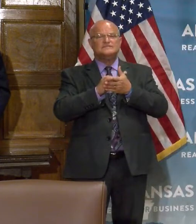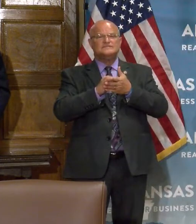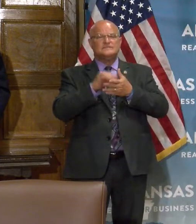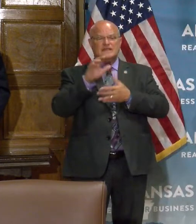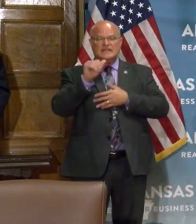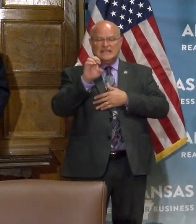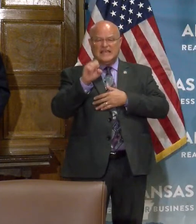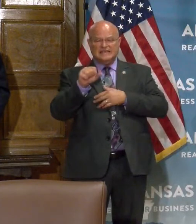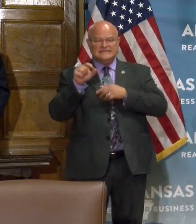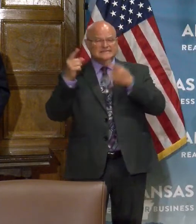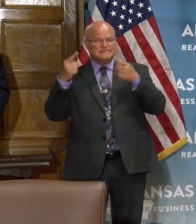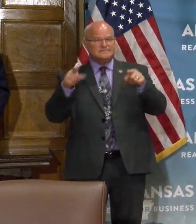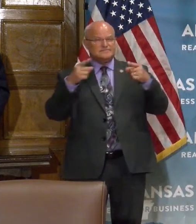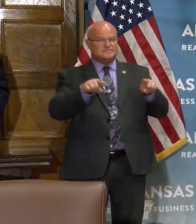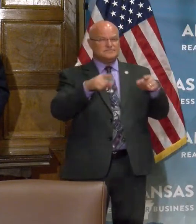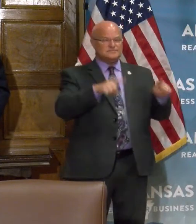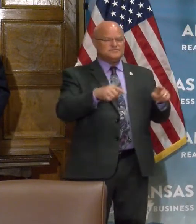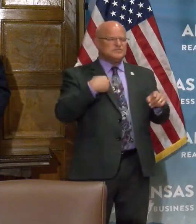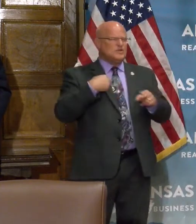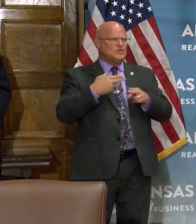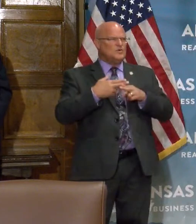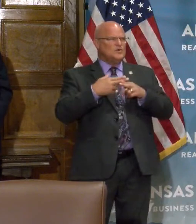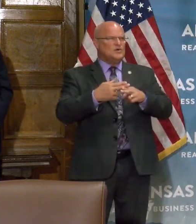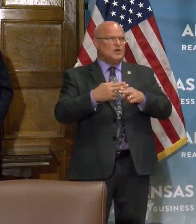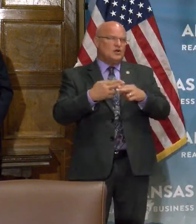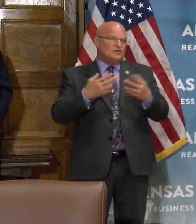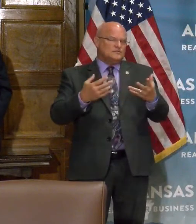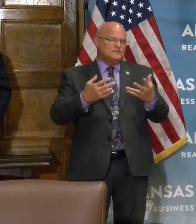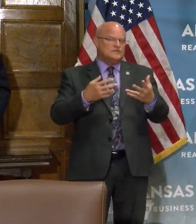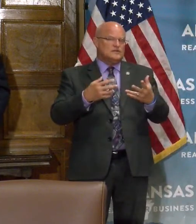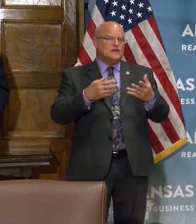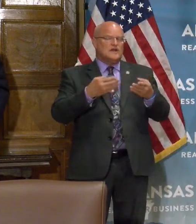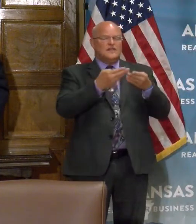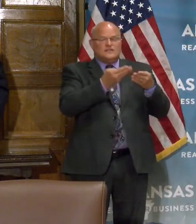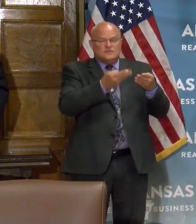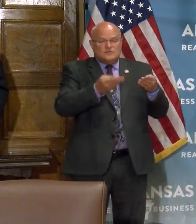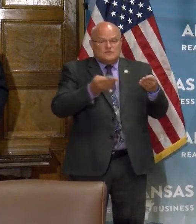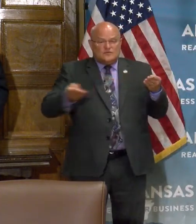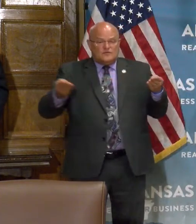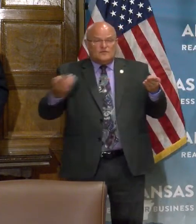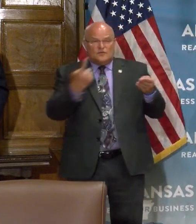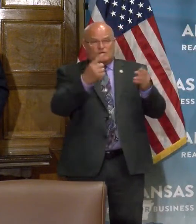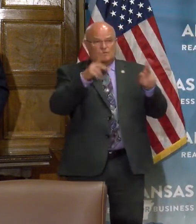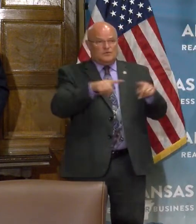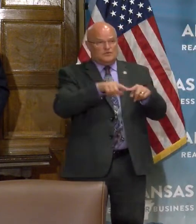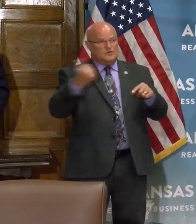of cases, looking at what we call R0, which is the transmissibility from one